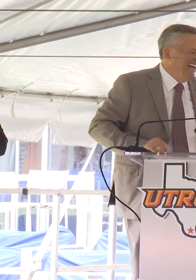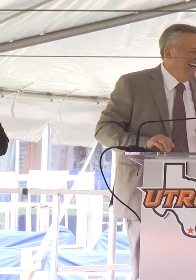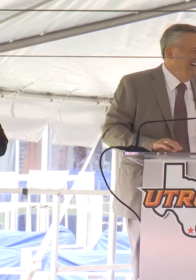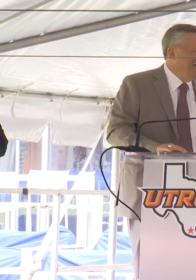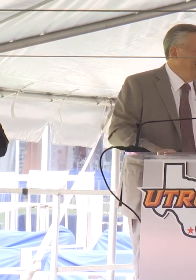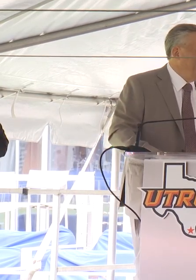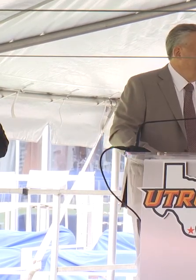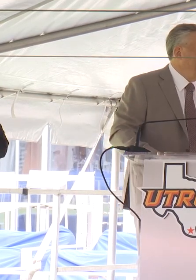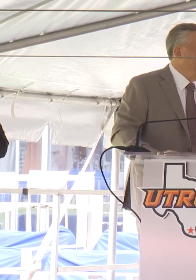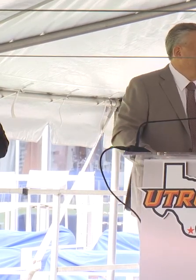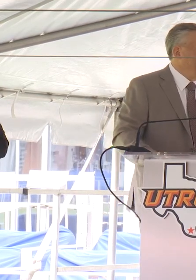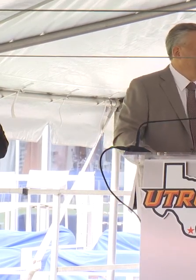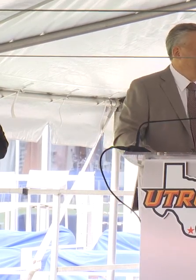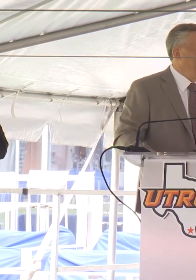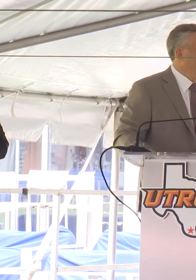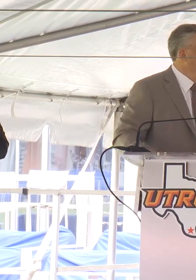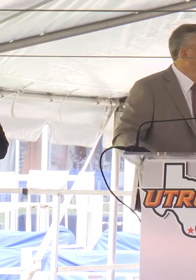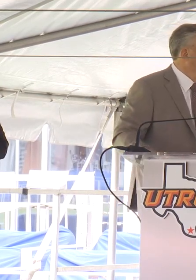picture. Here's some orange.